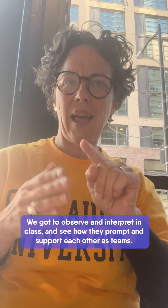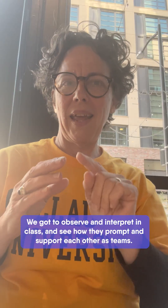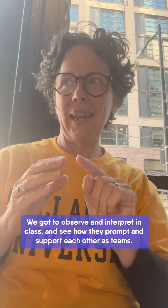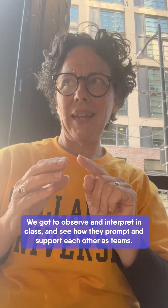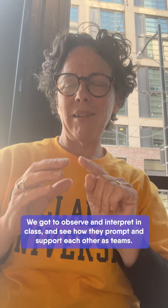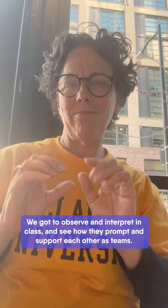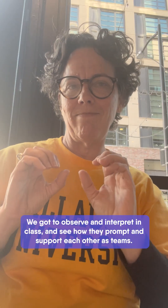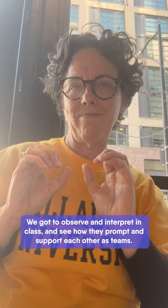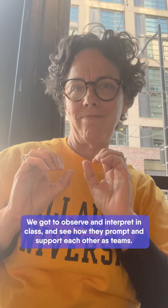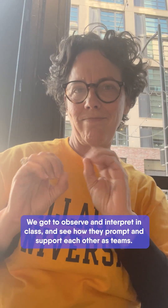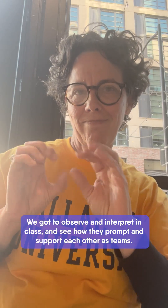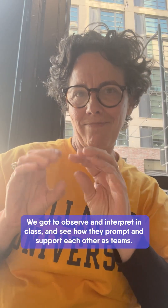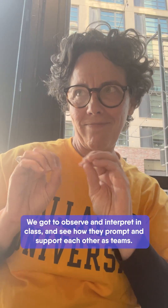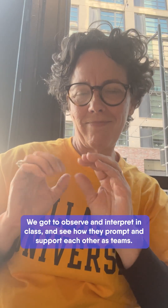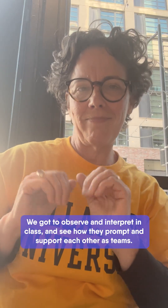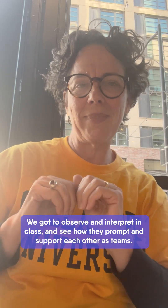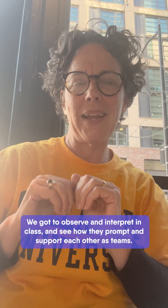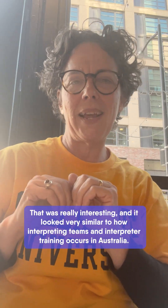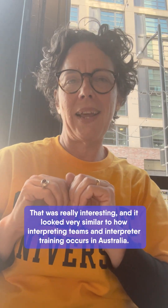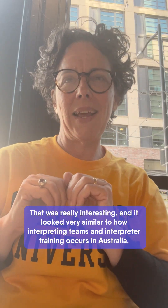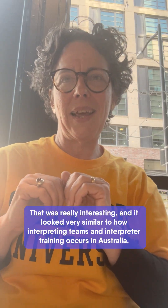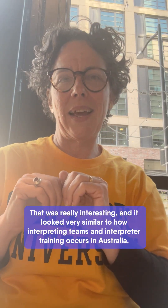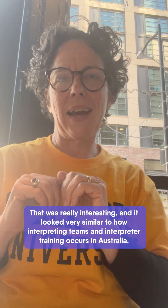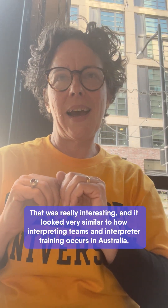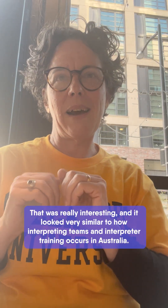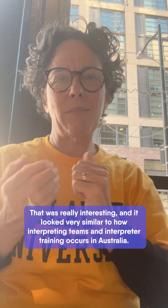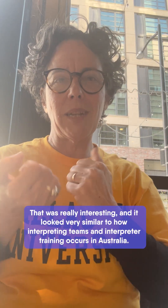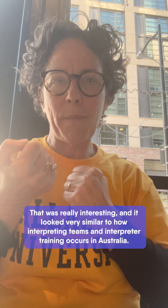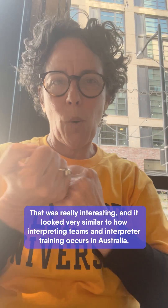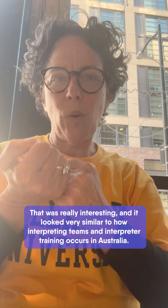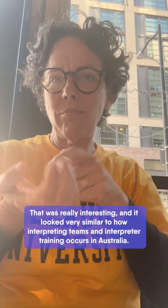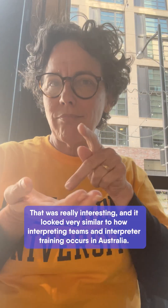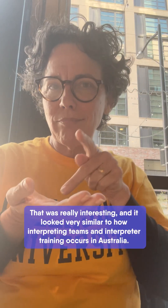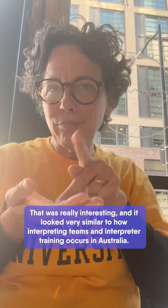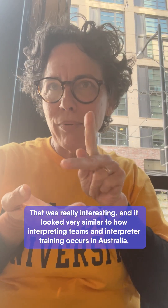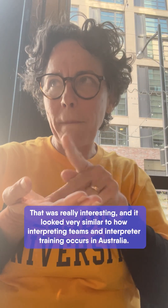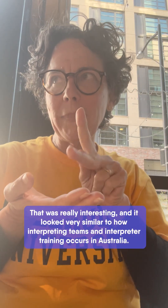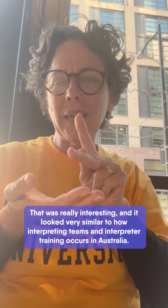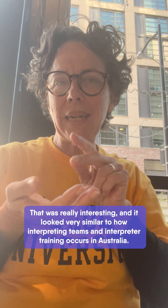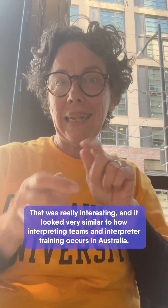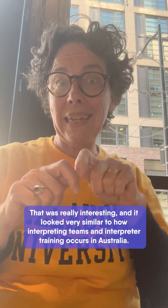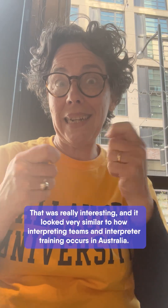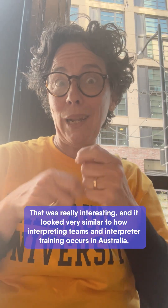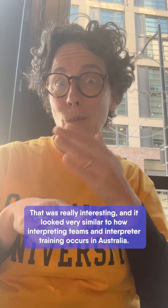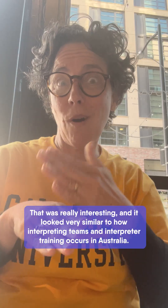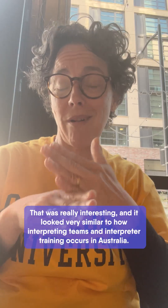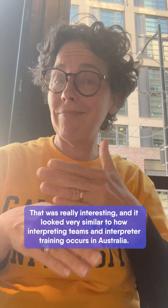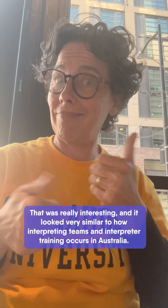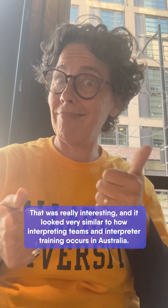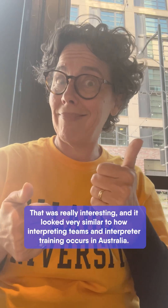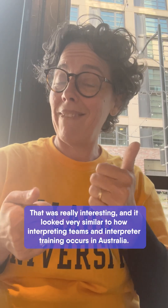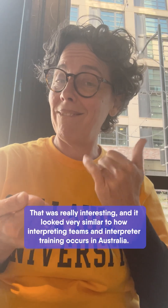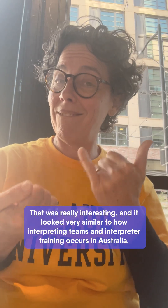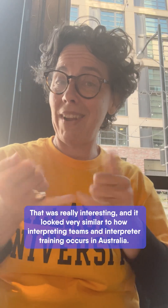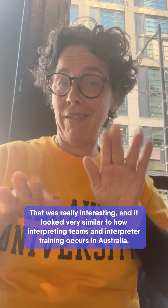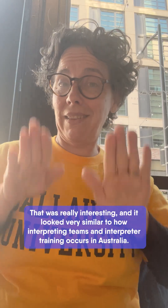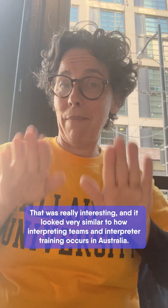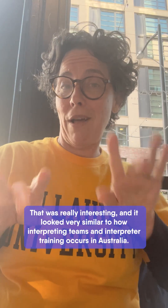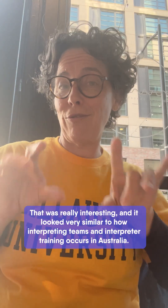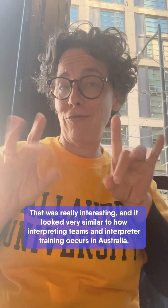as teams. That was really interesting, and it looked very similar to how interpreting teams and interpreter training